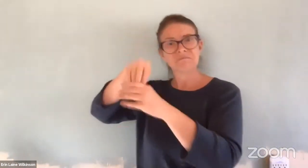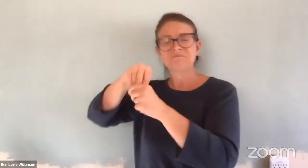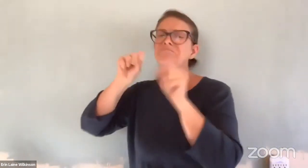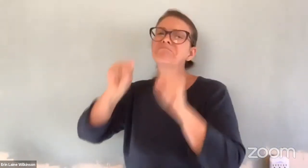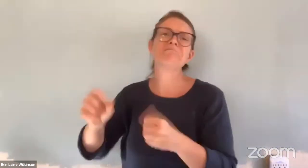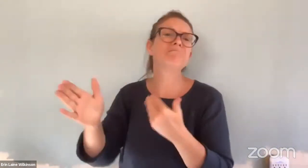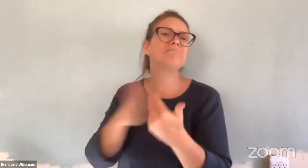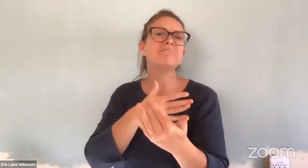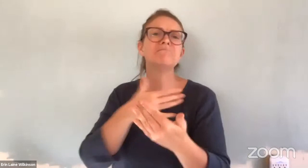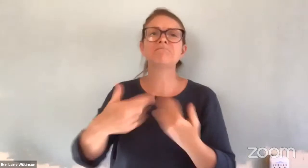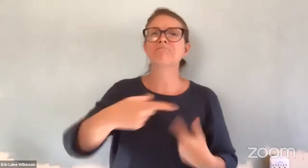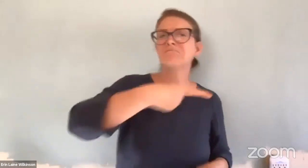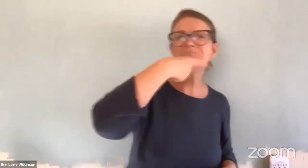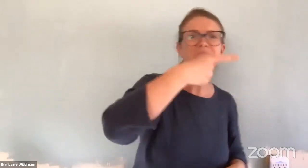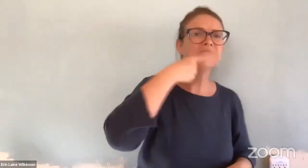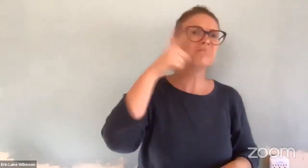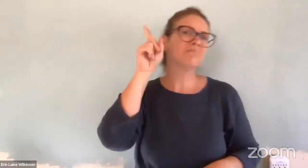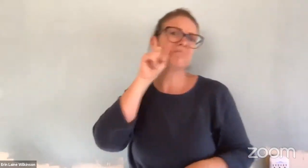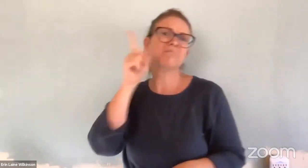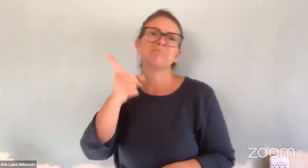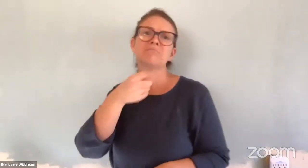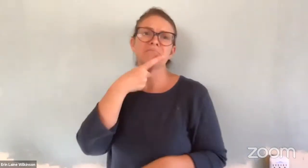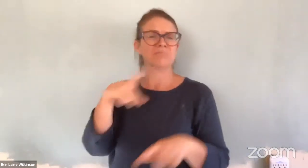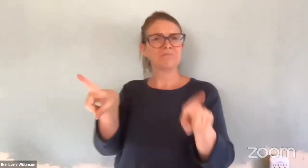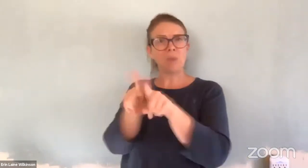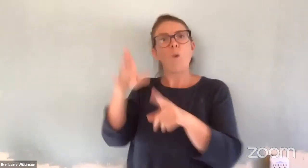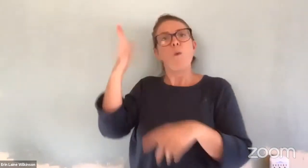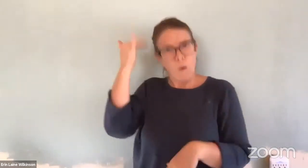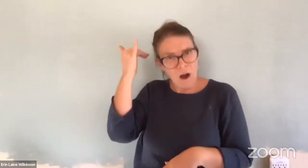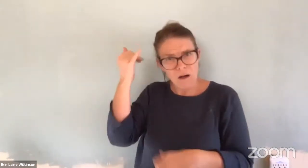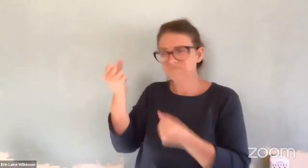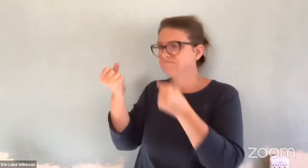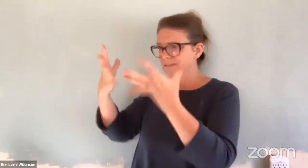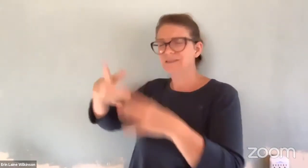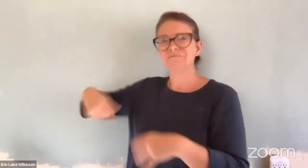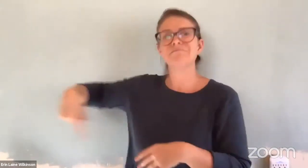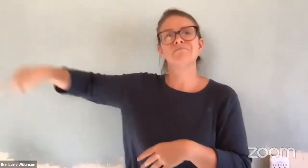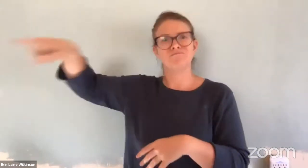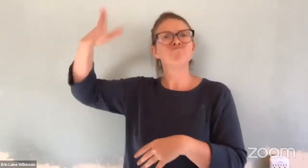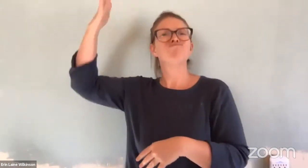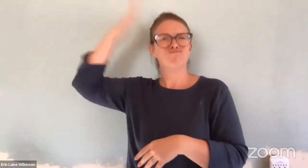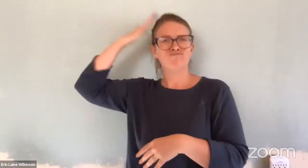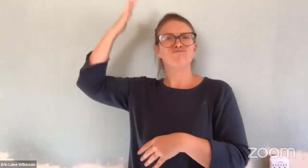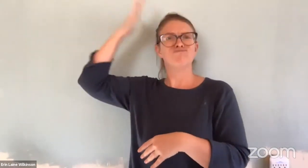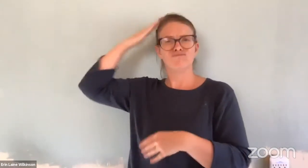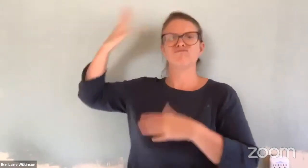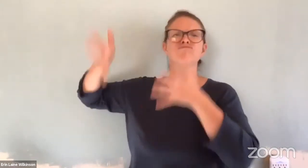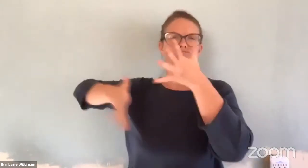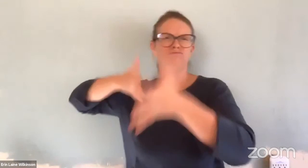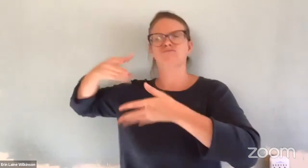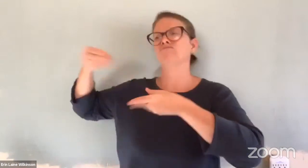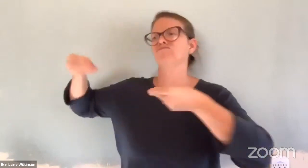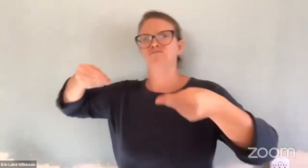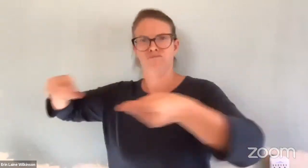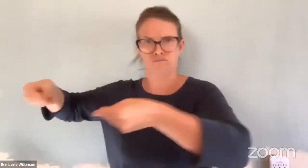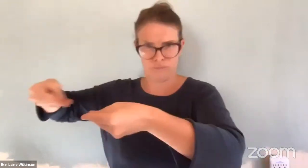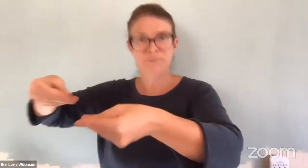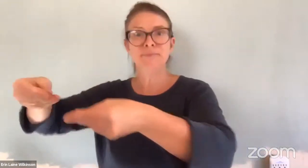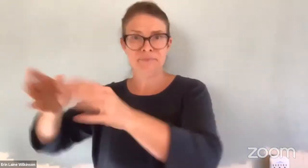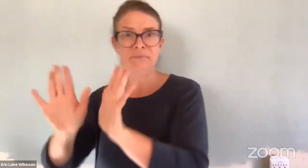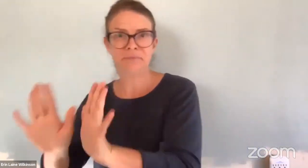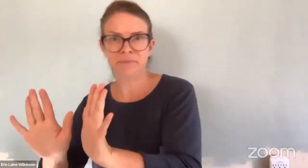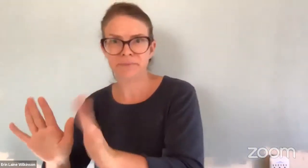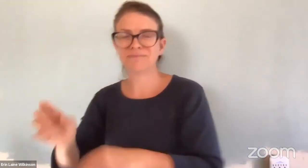language is transmitted a little bit differently than with the majority sign languages because it's usually from adults to children.